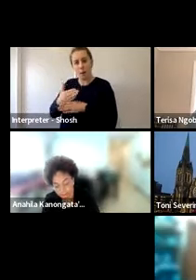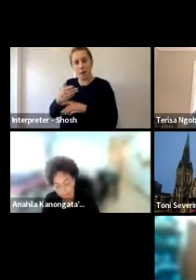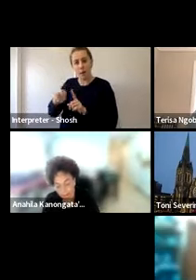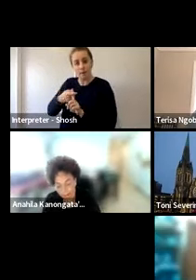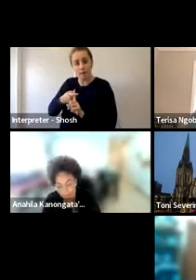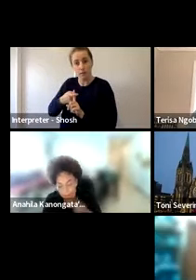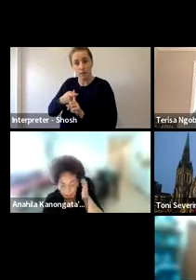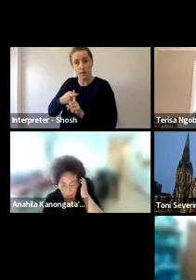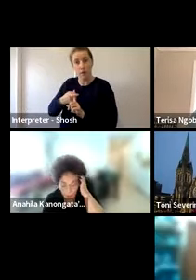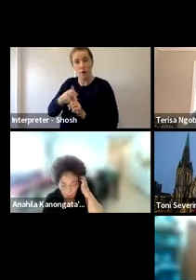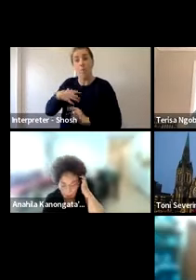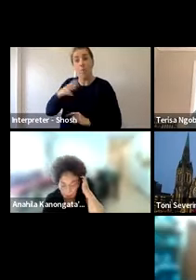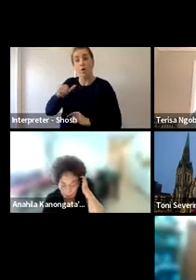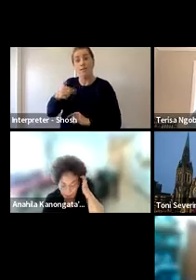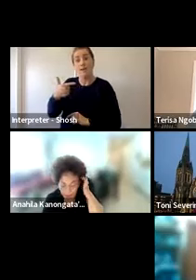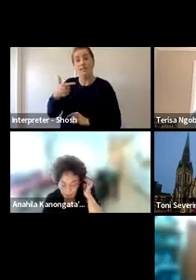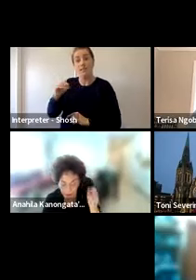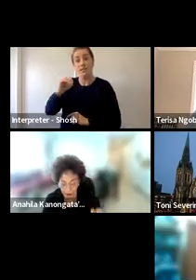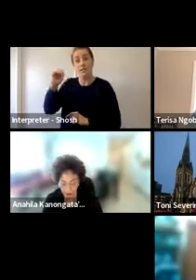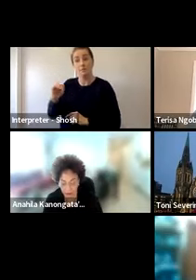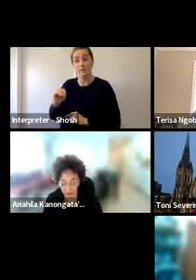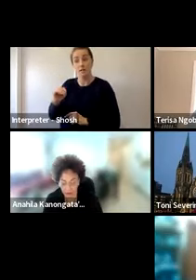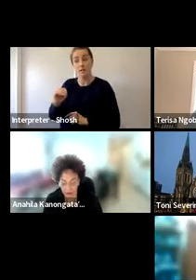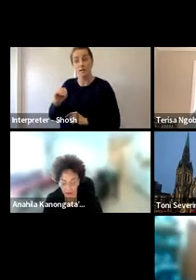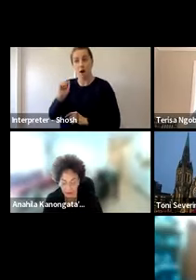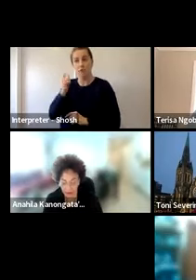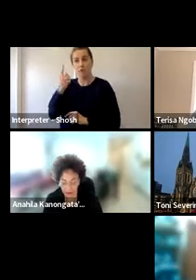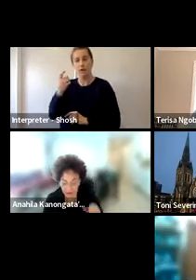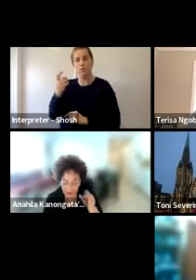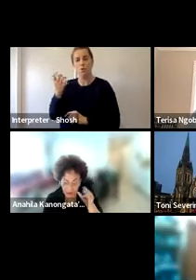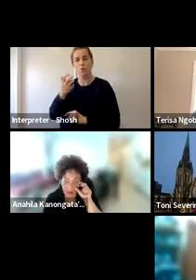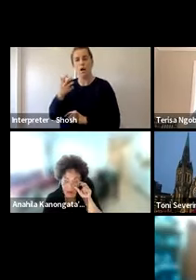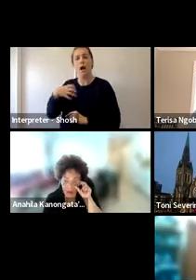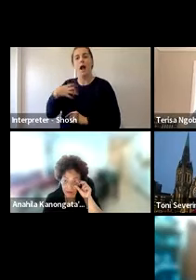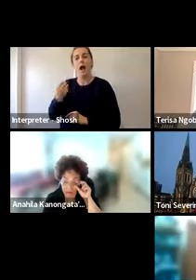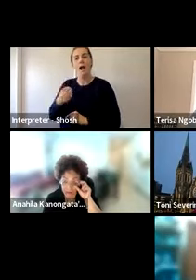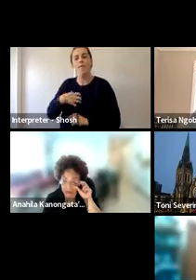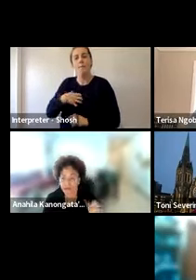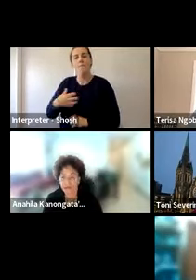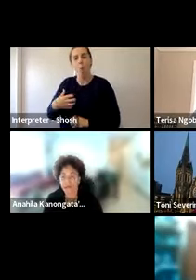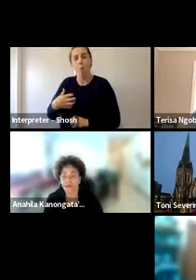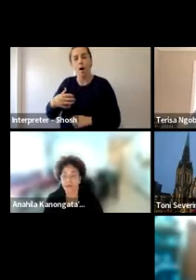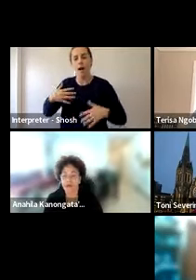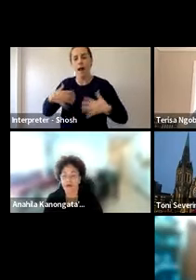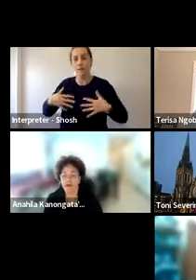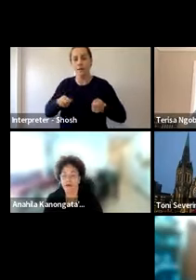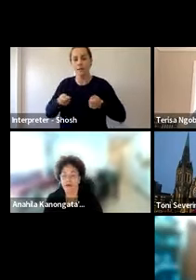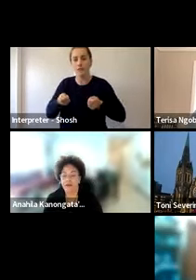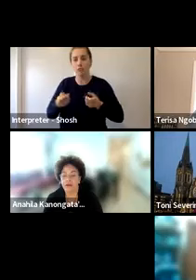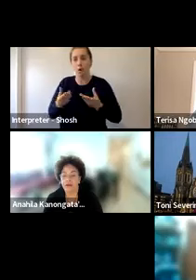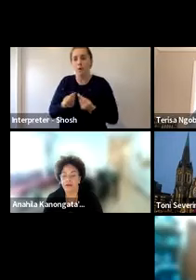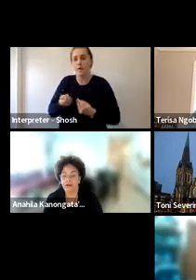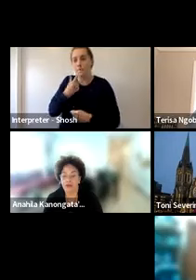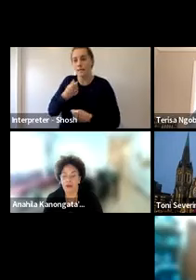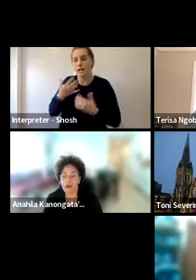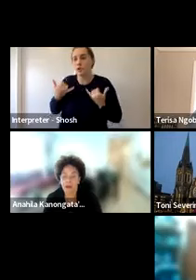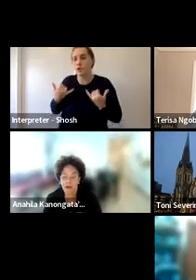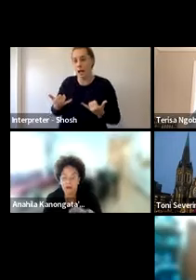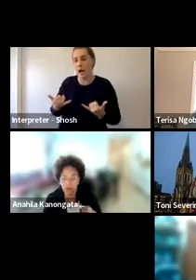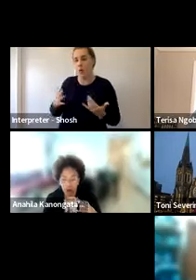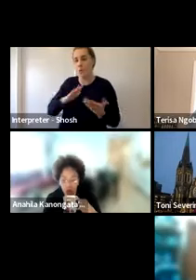or in fact more than 70% of people, I've probably realized, have more epilepsy control with the medications that they